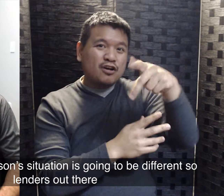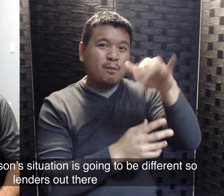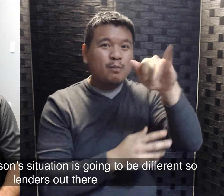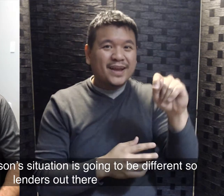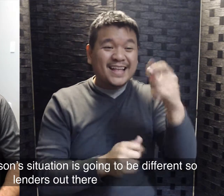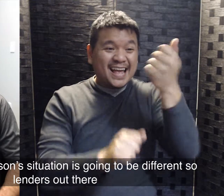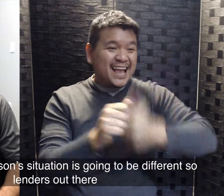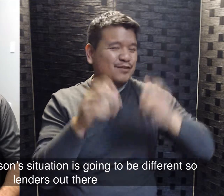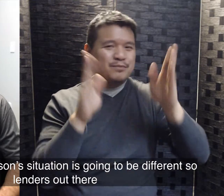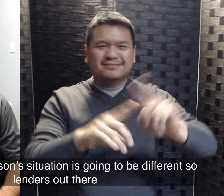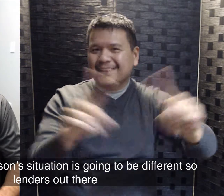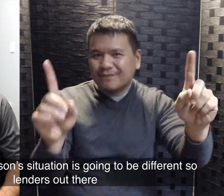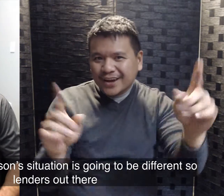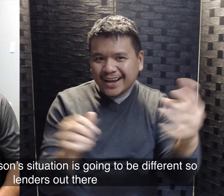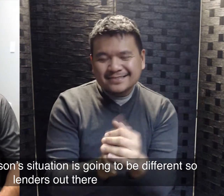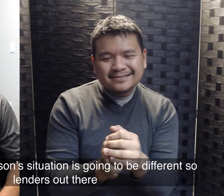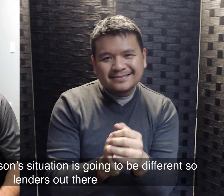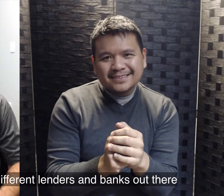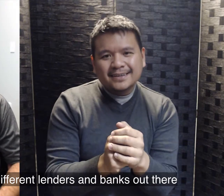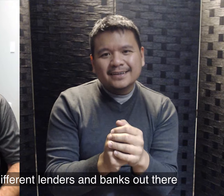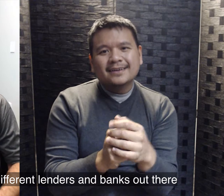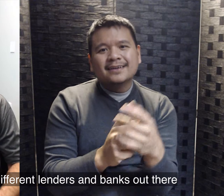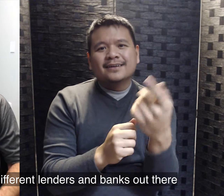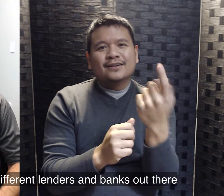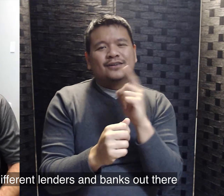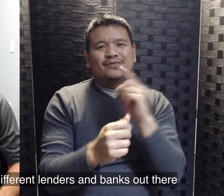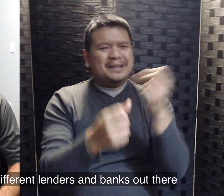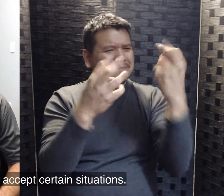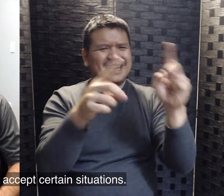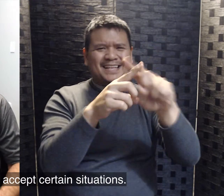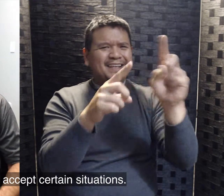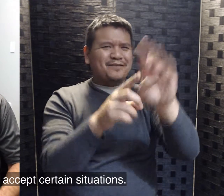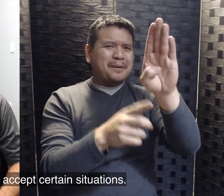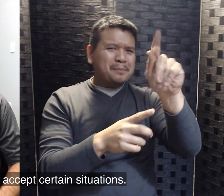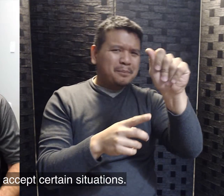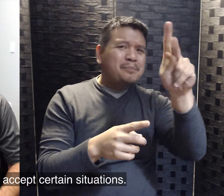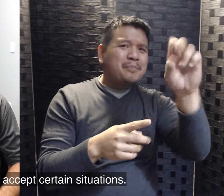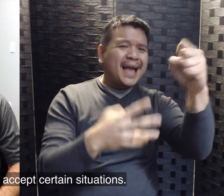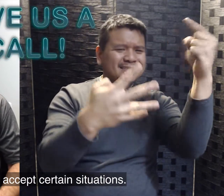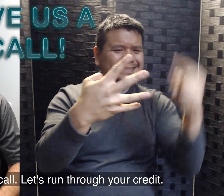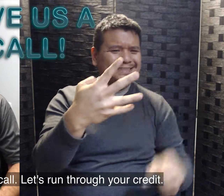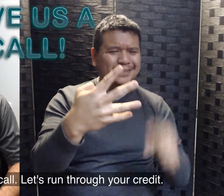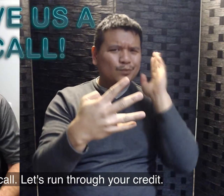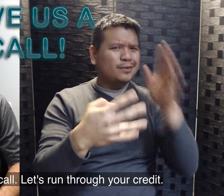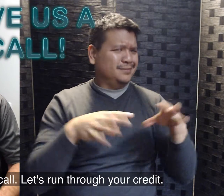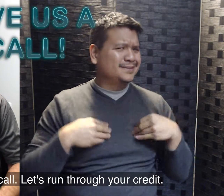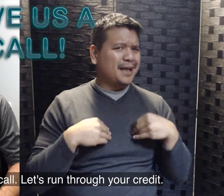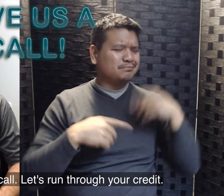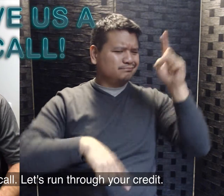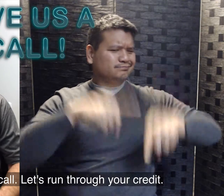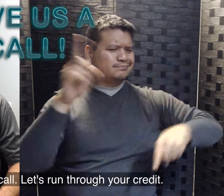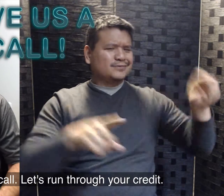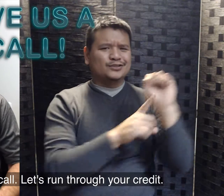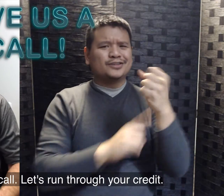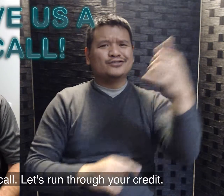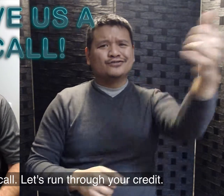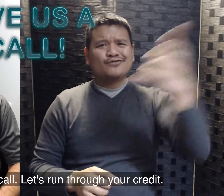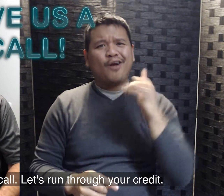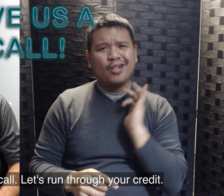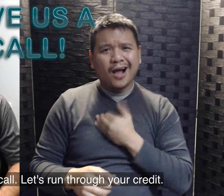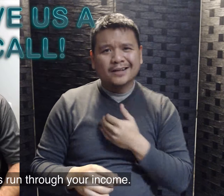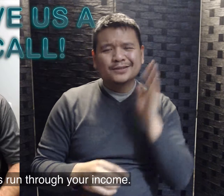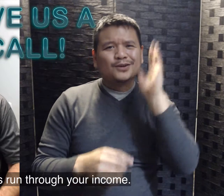different. So lenders out there, there's a multitude of different lenders and banks out there will accept certain situations. Give us a call. Let's